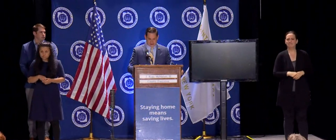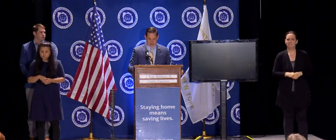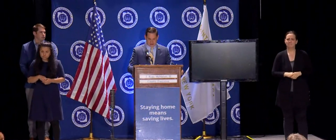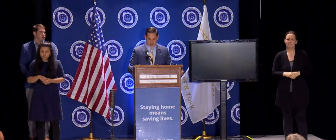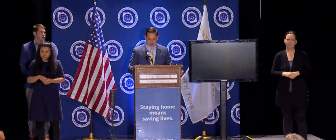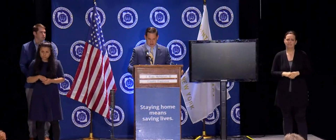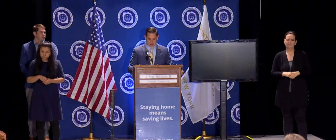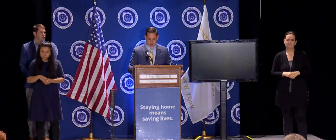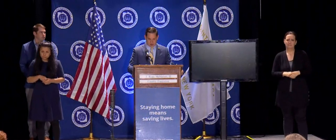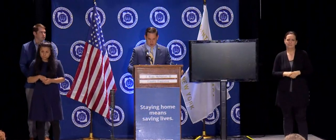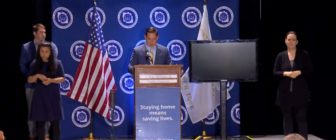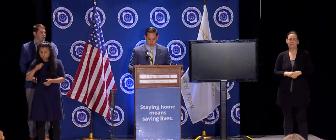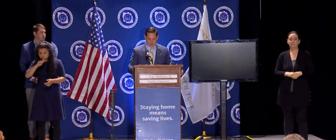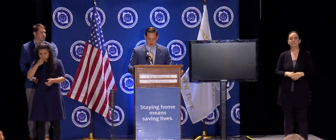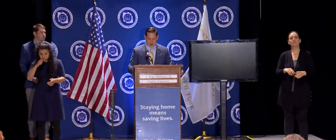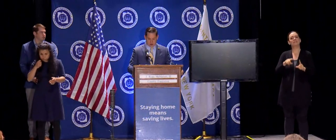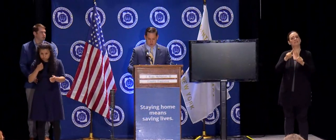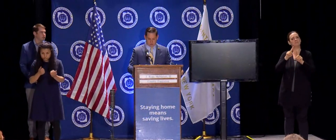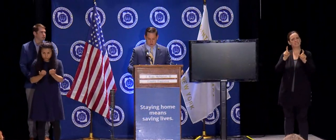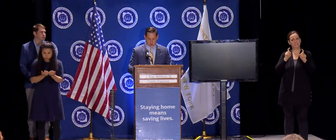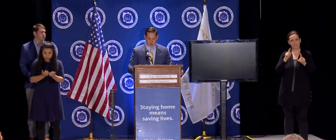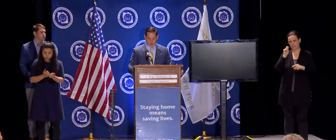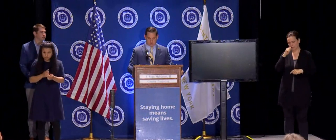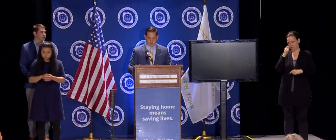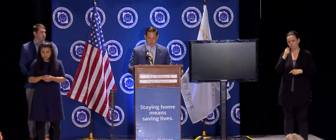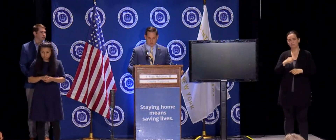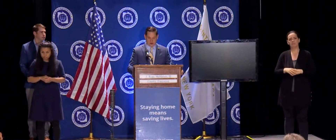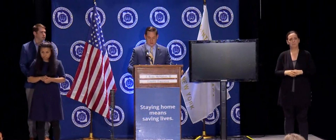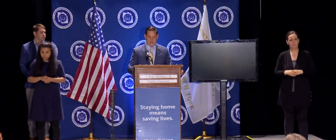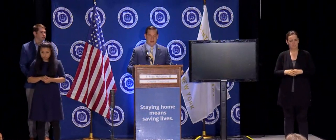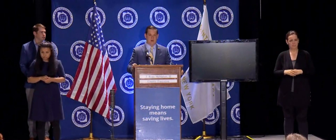Related to testing, we have now done